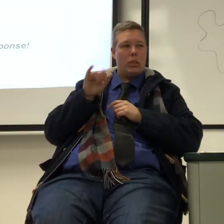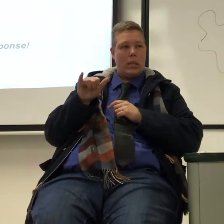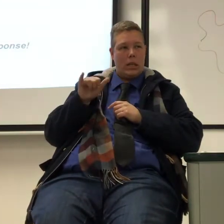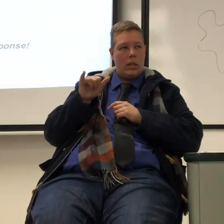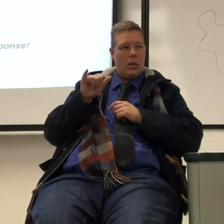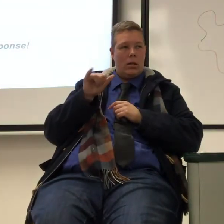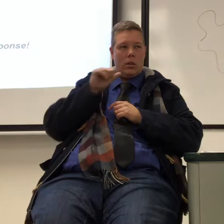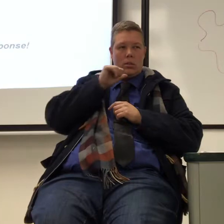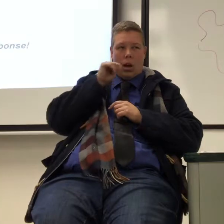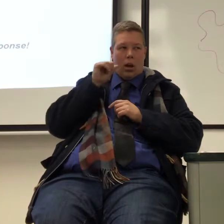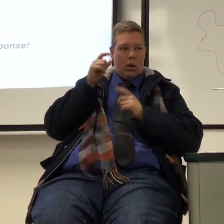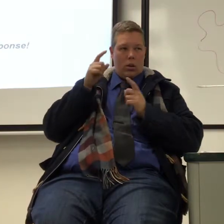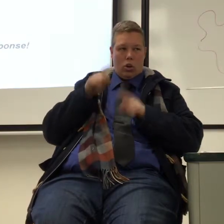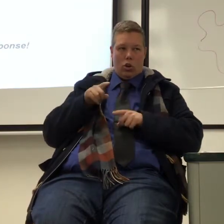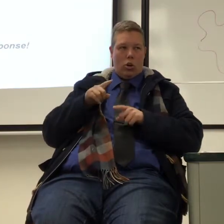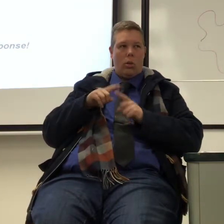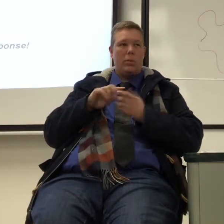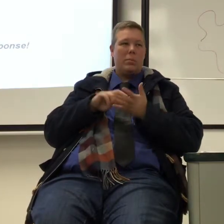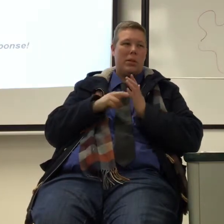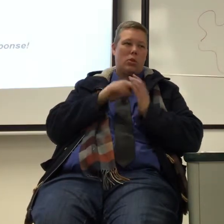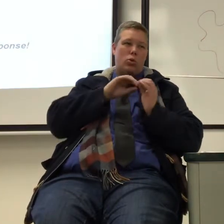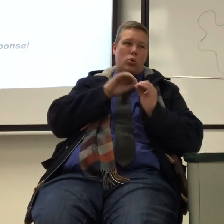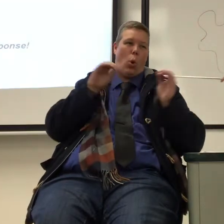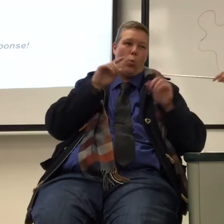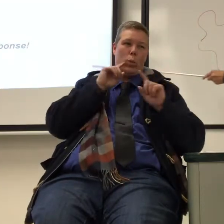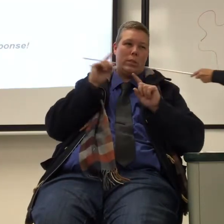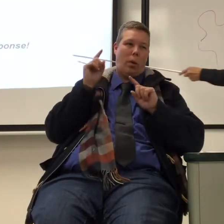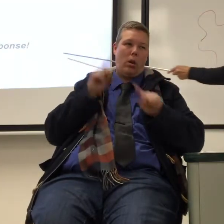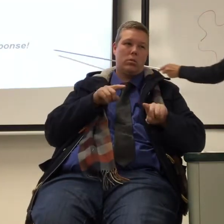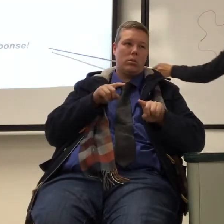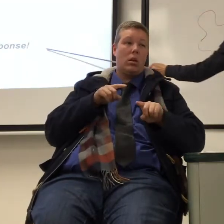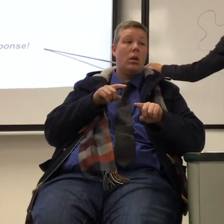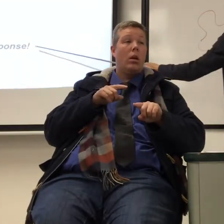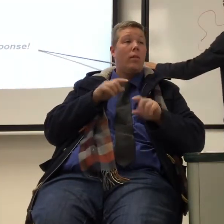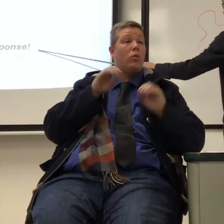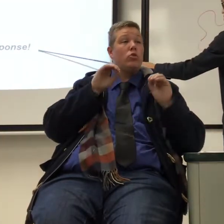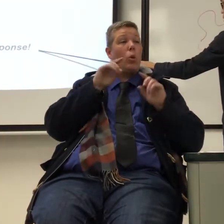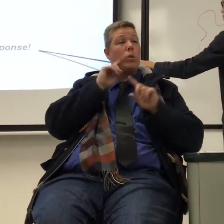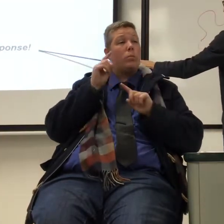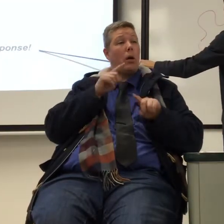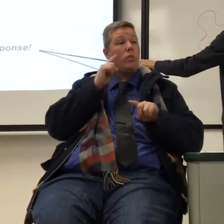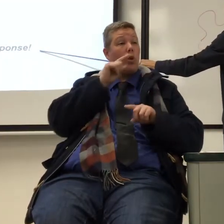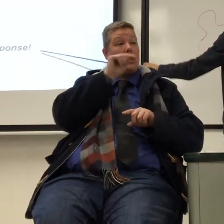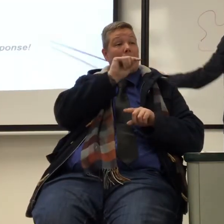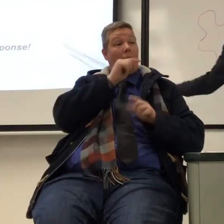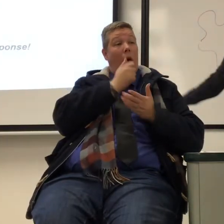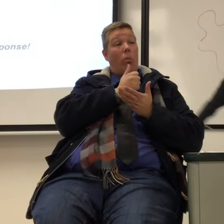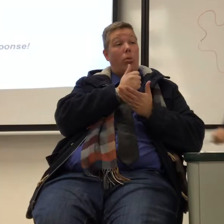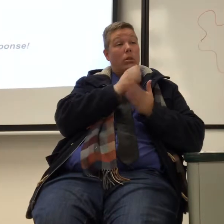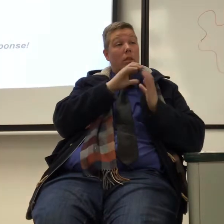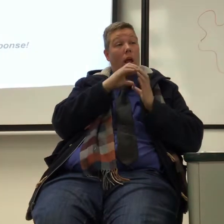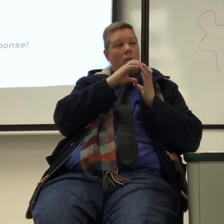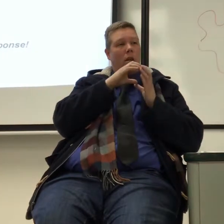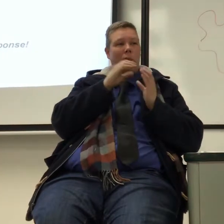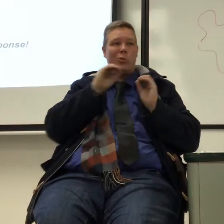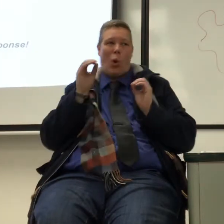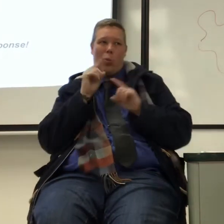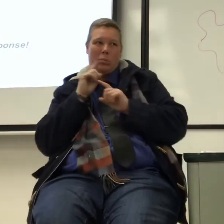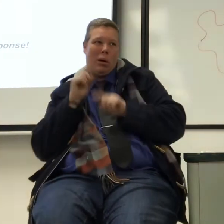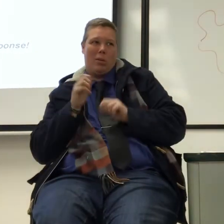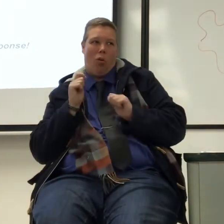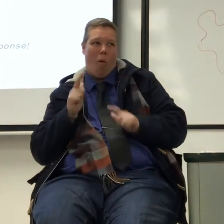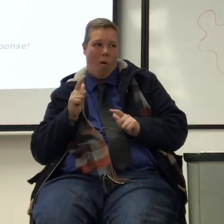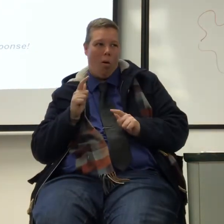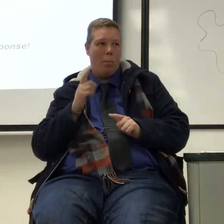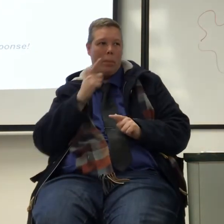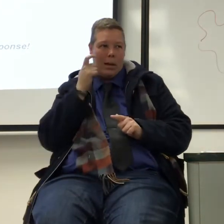response. And without a response to the T helper cells, there is no response overall. So that's why this whole